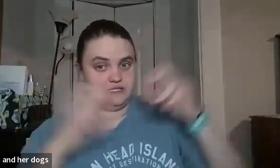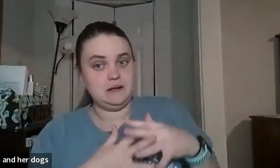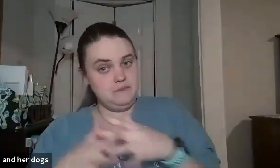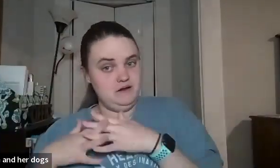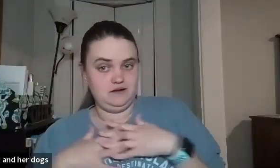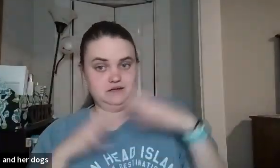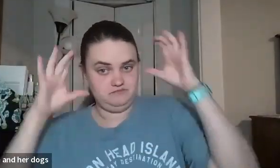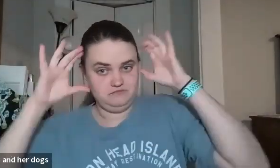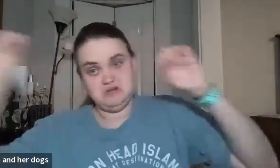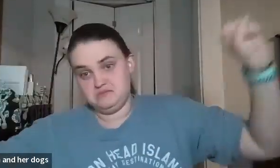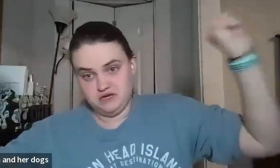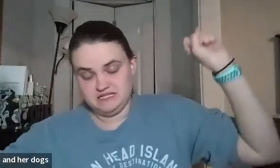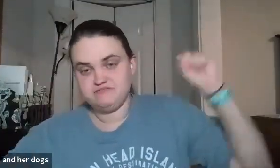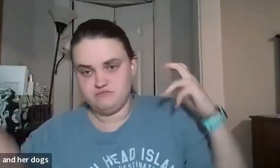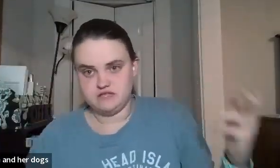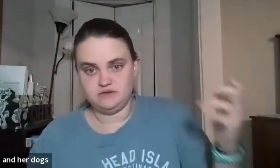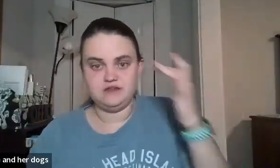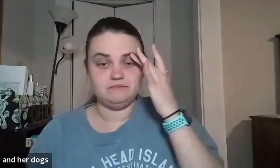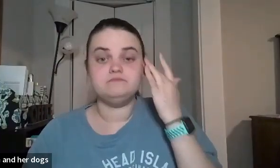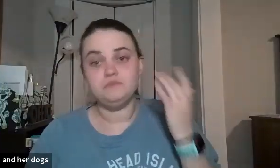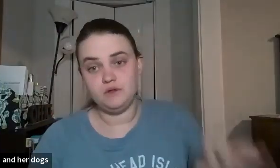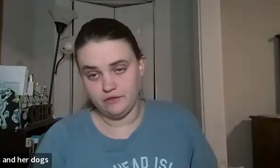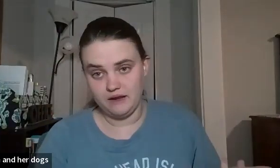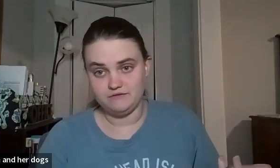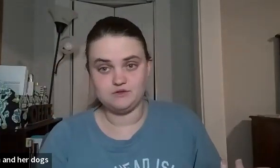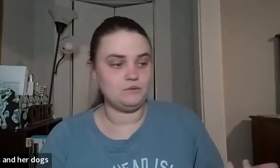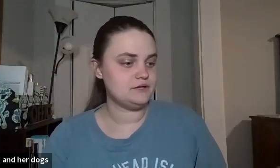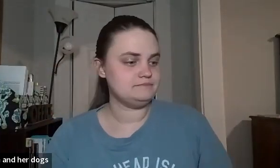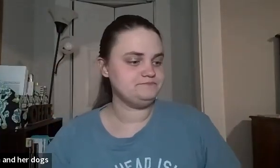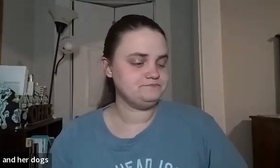president, America, American president, that sort of thing. Either way of those will work.